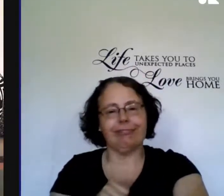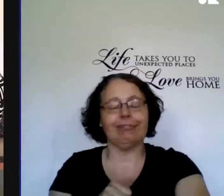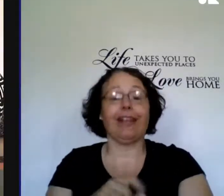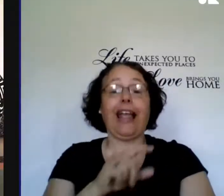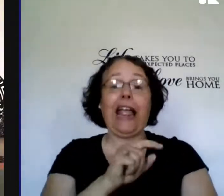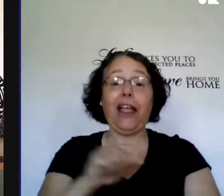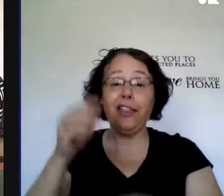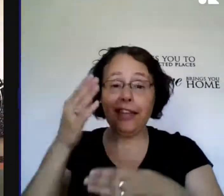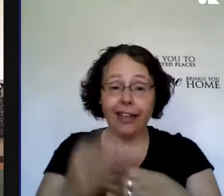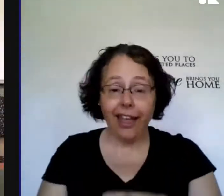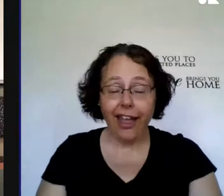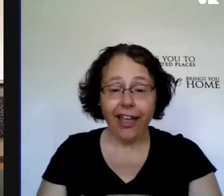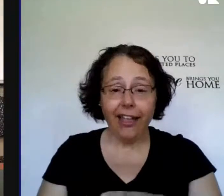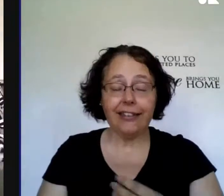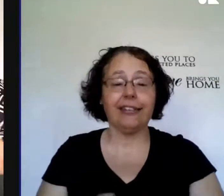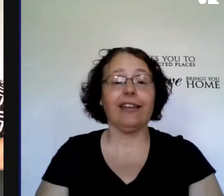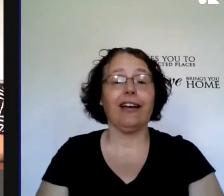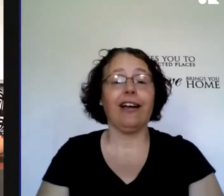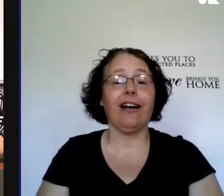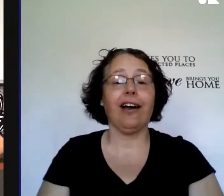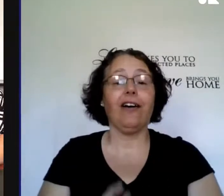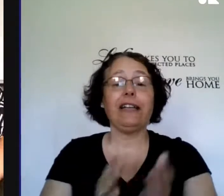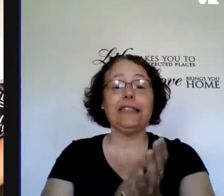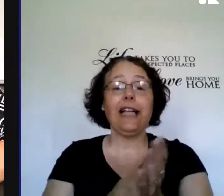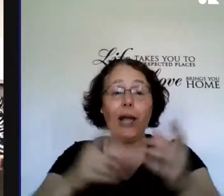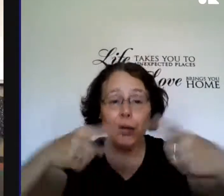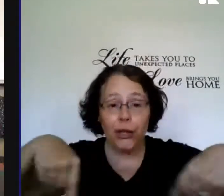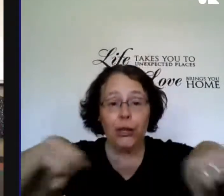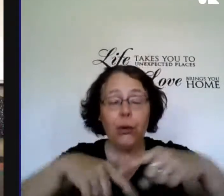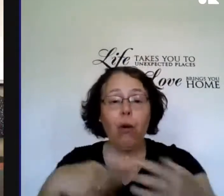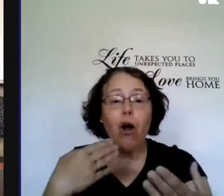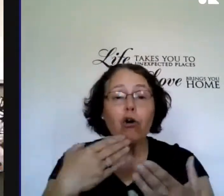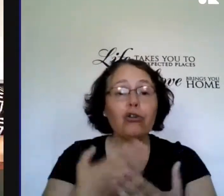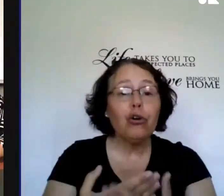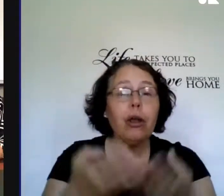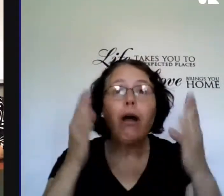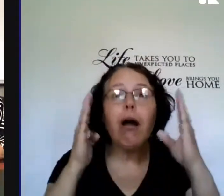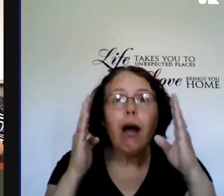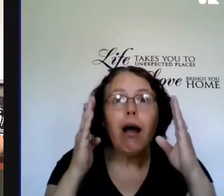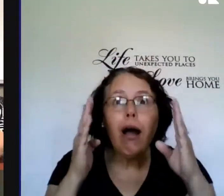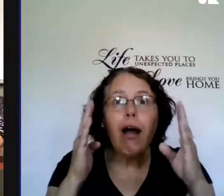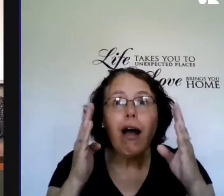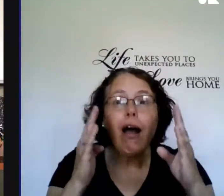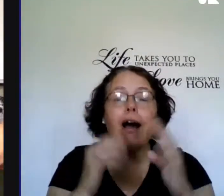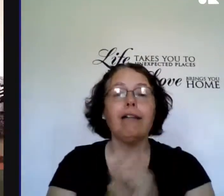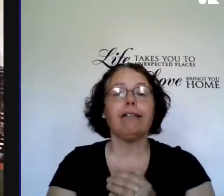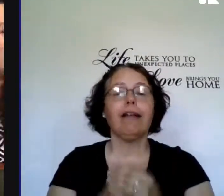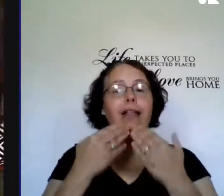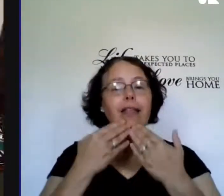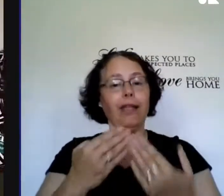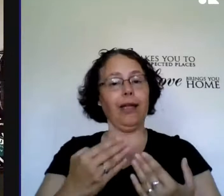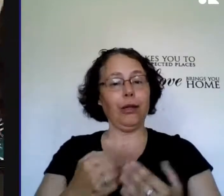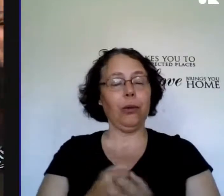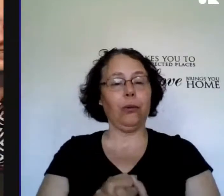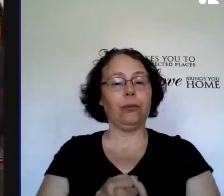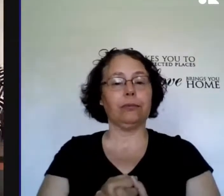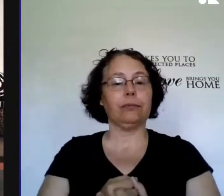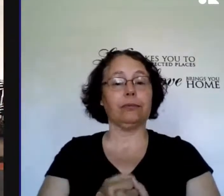You are great listeners this morning. Is it time to sing a song? Let's get out